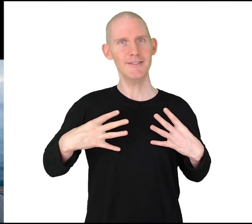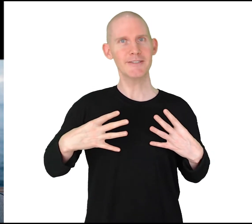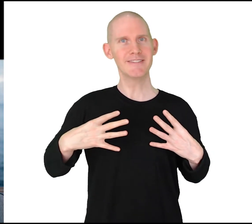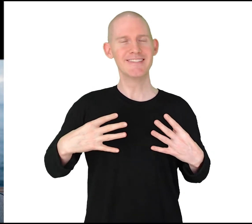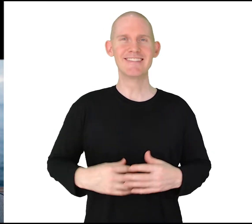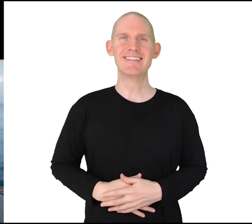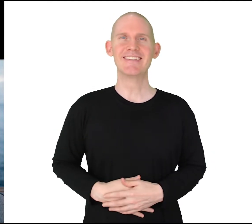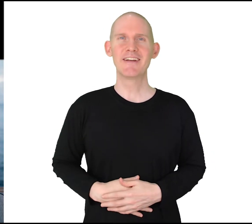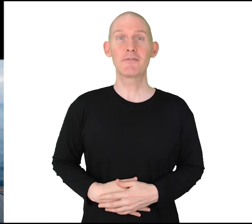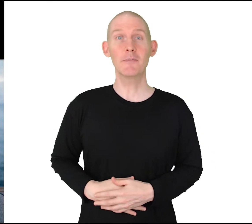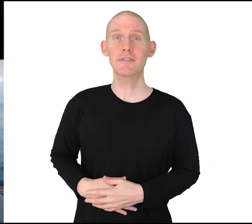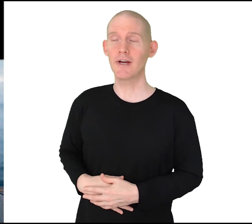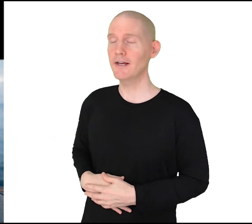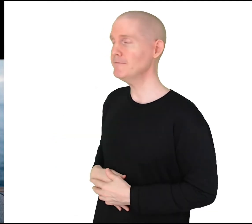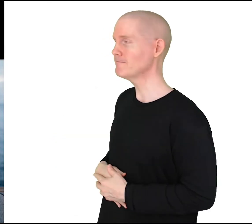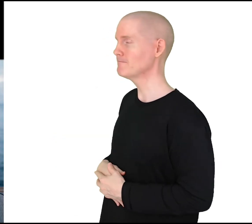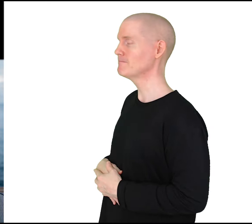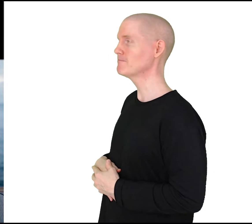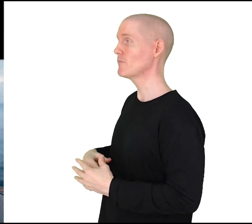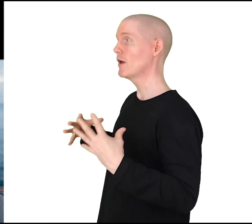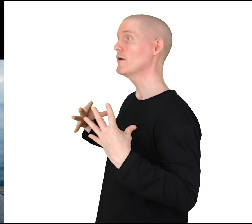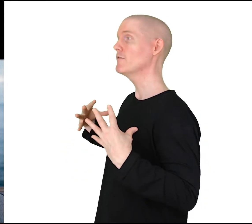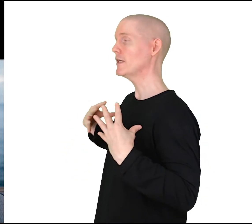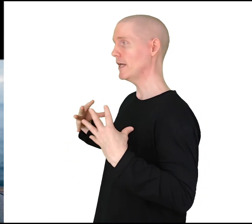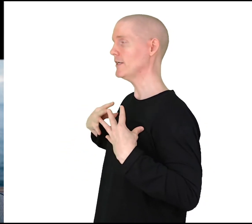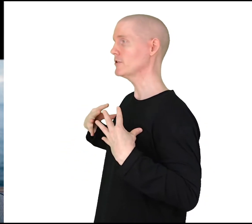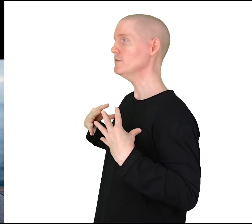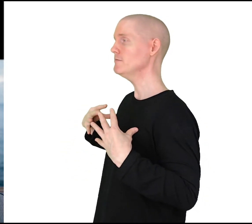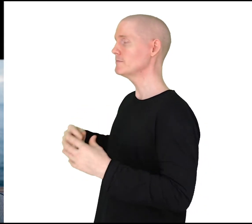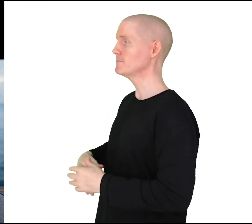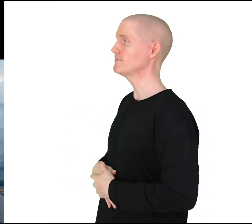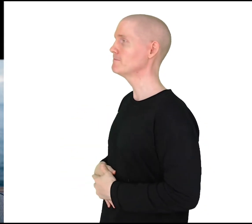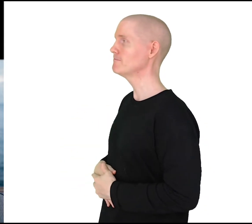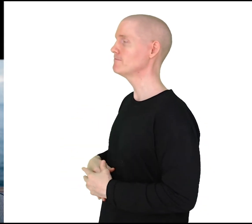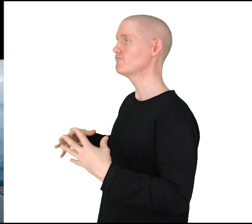Vacation. From the side. Vacation.